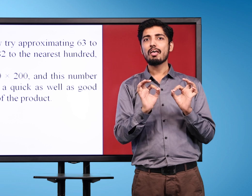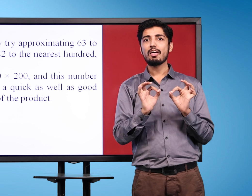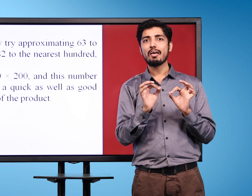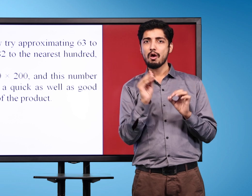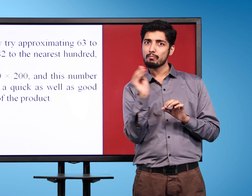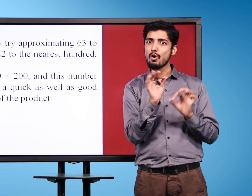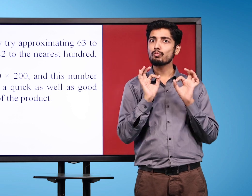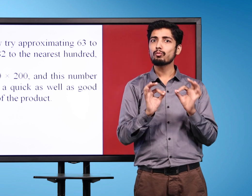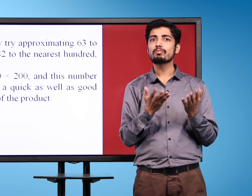product.